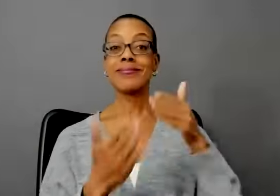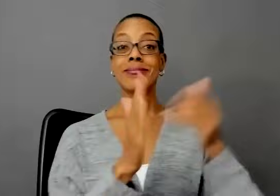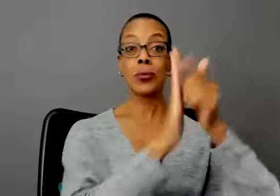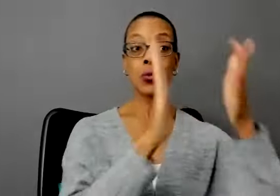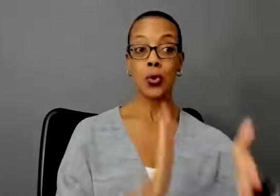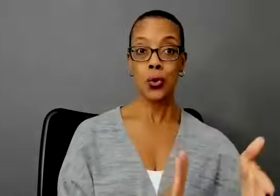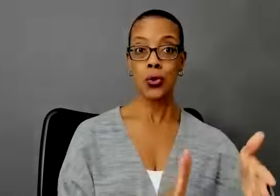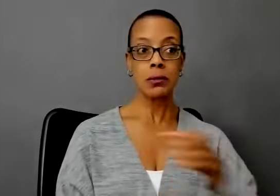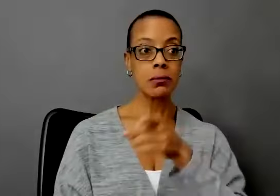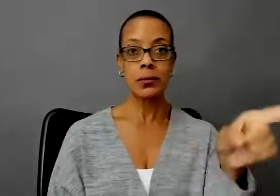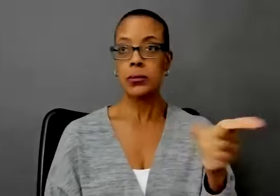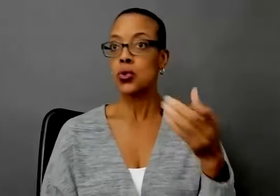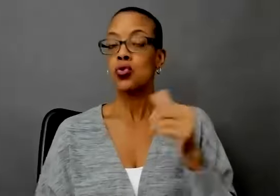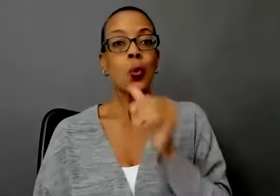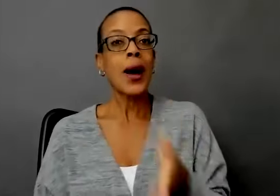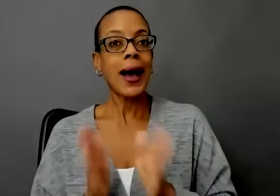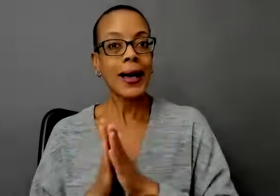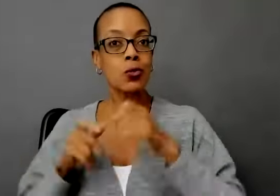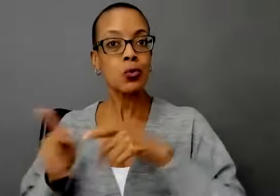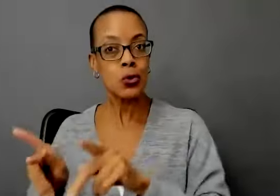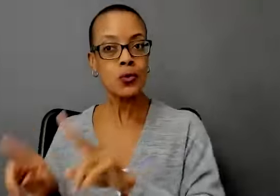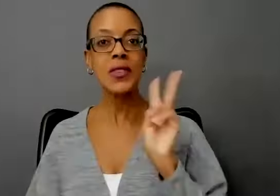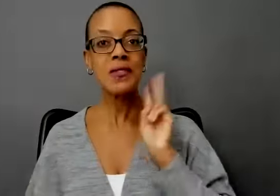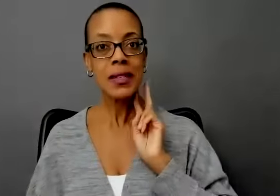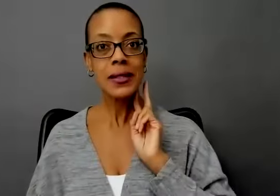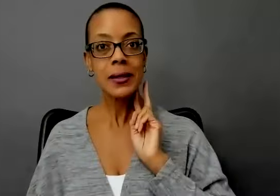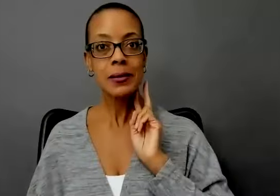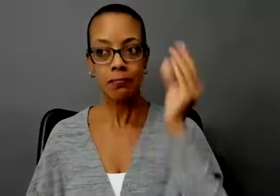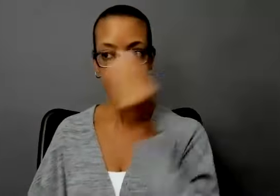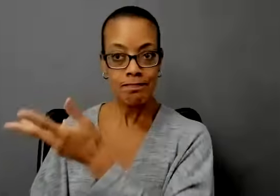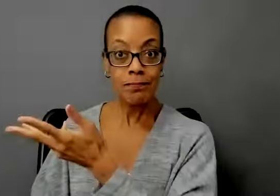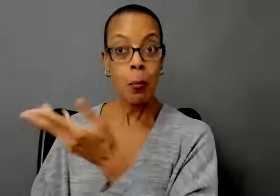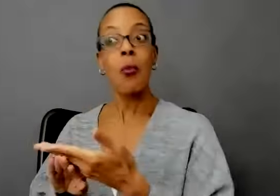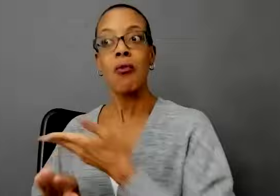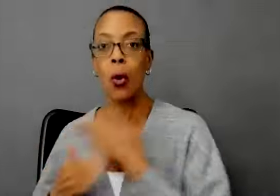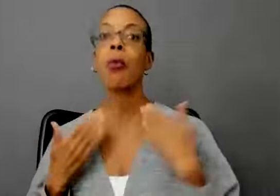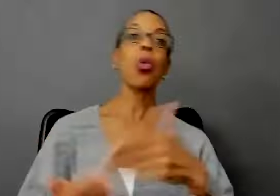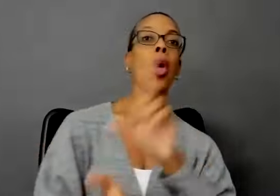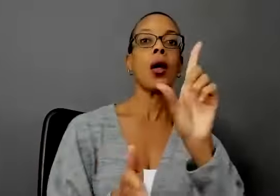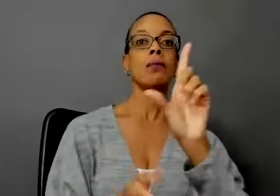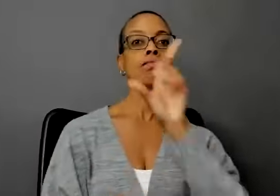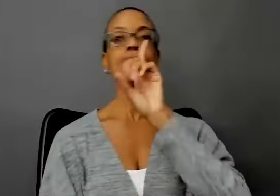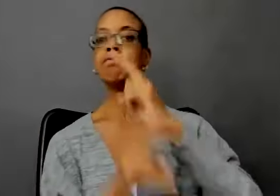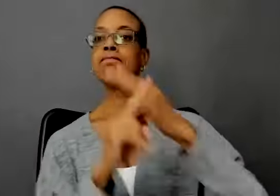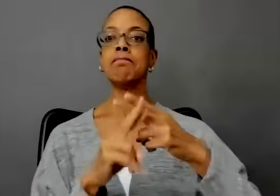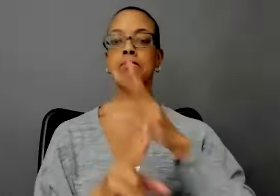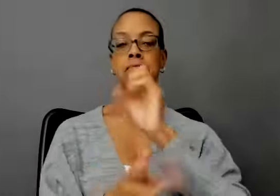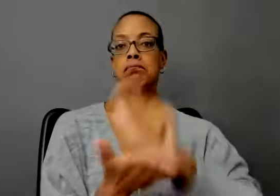or obtain consent from victim complainants before requesting a ban on their identity. In reality, many